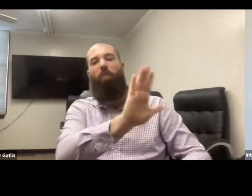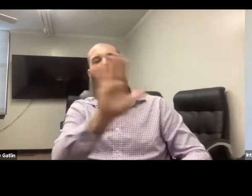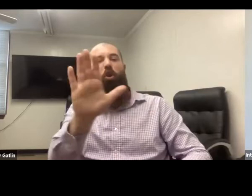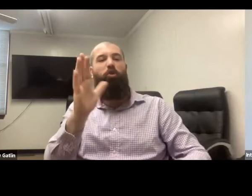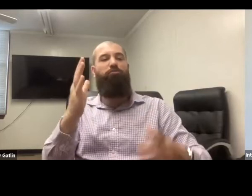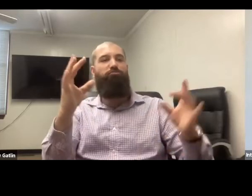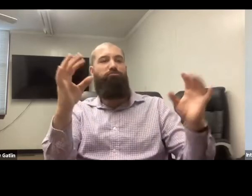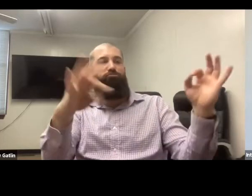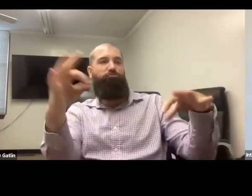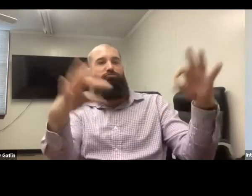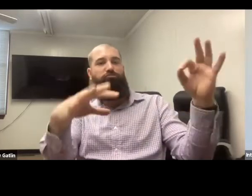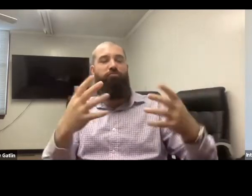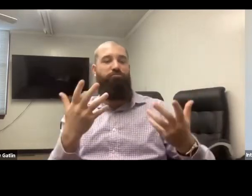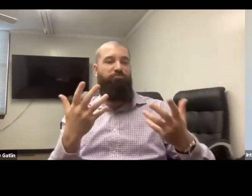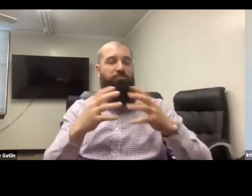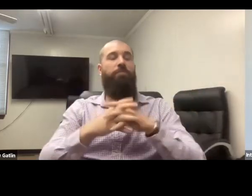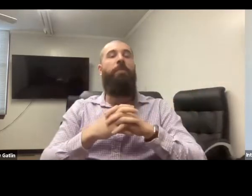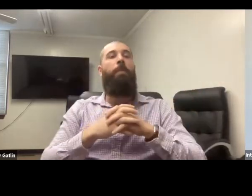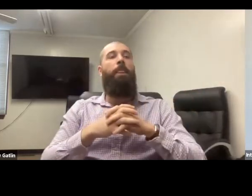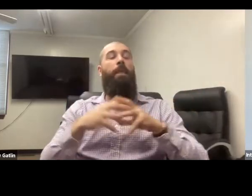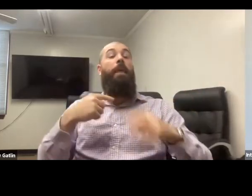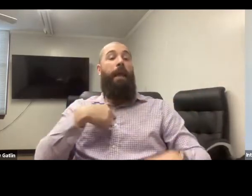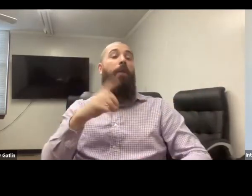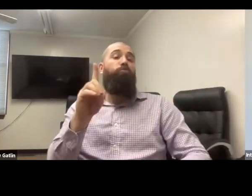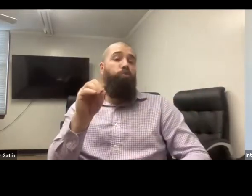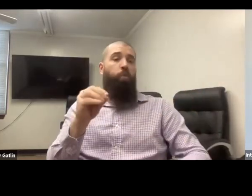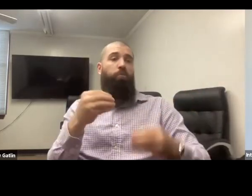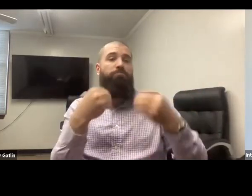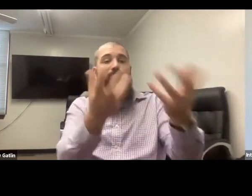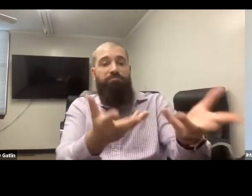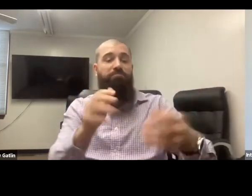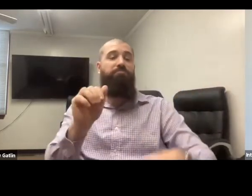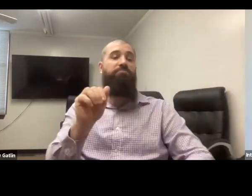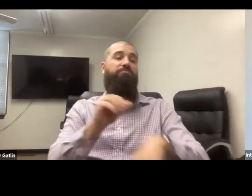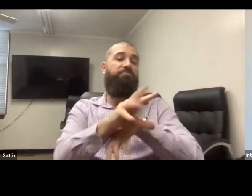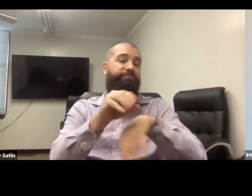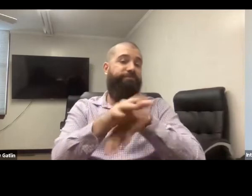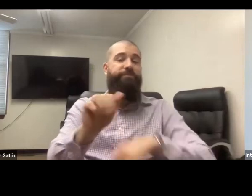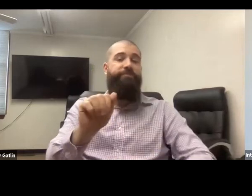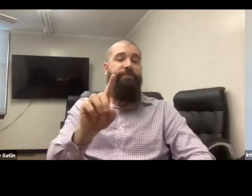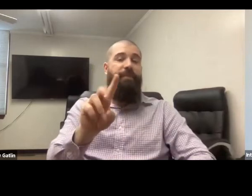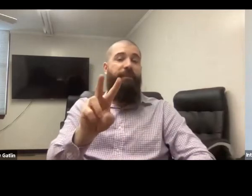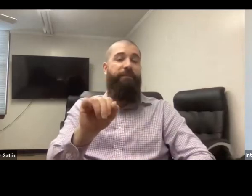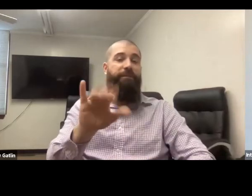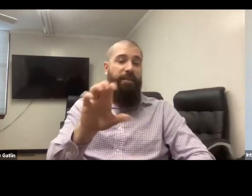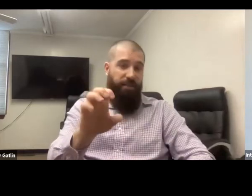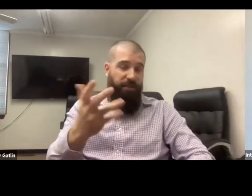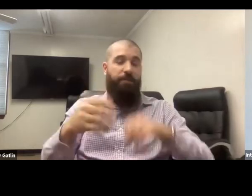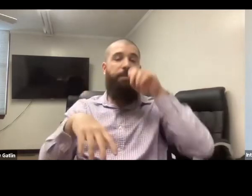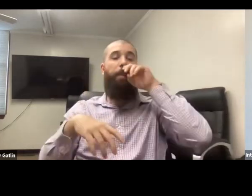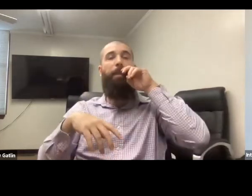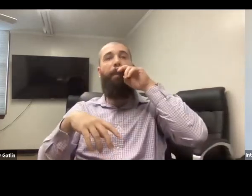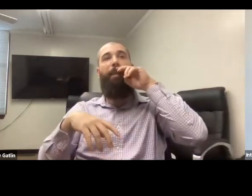drop in or just see what's going on, you know, maybe provide a little bit of information. I do